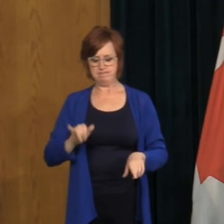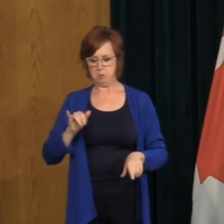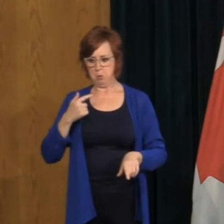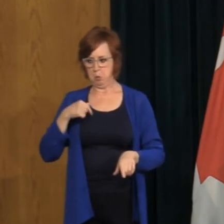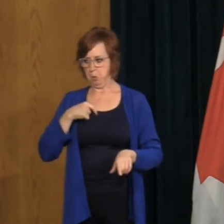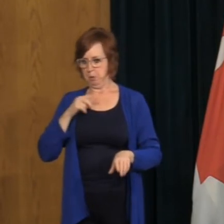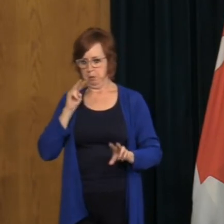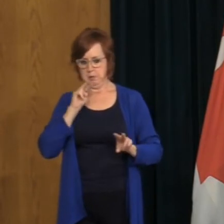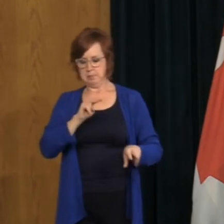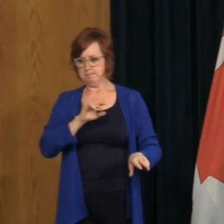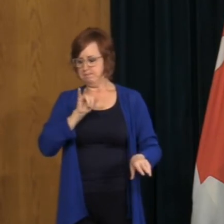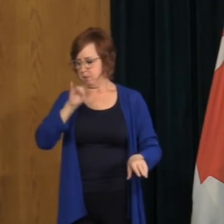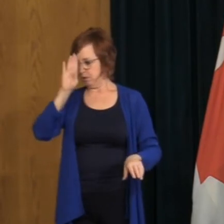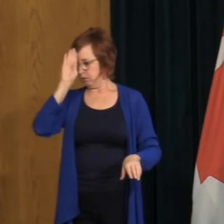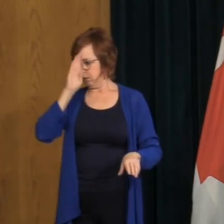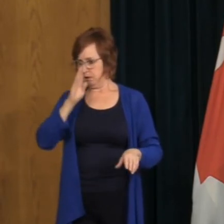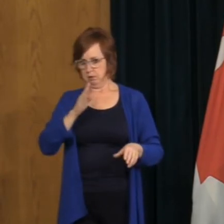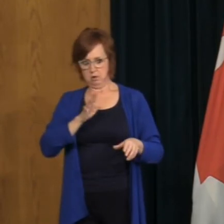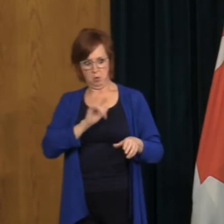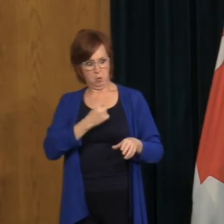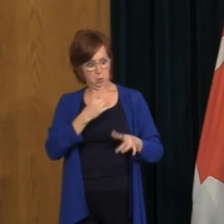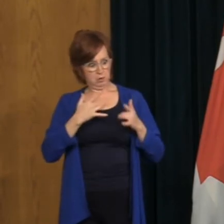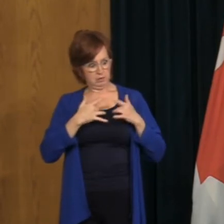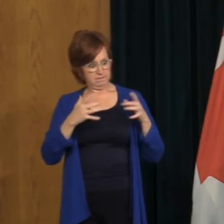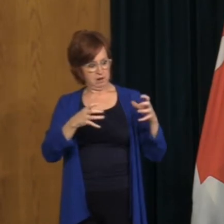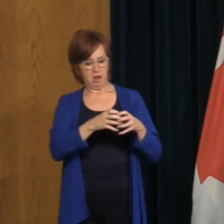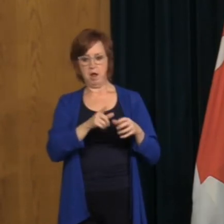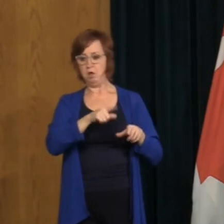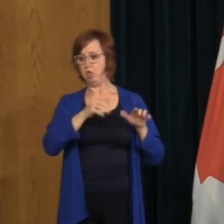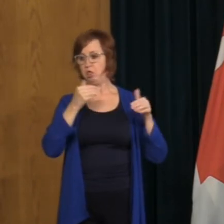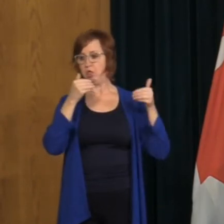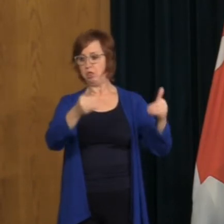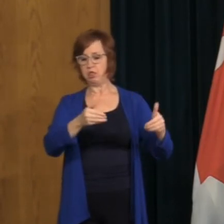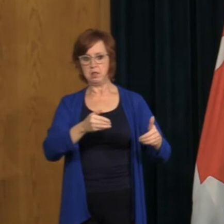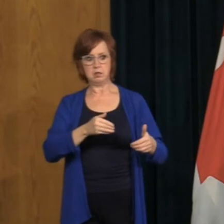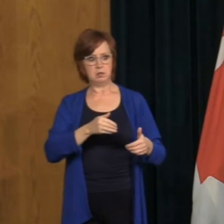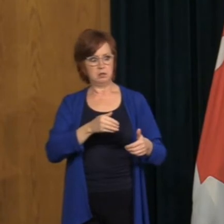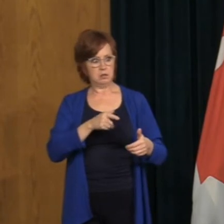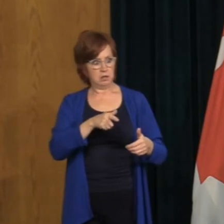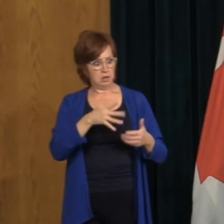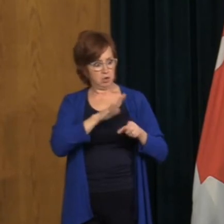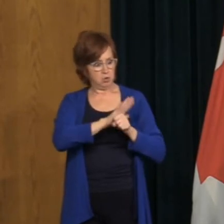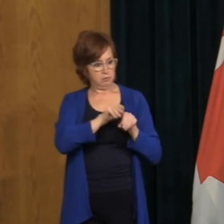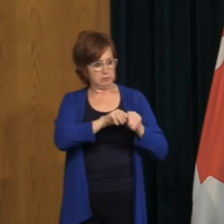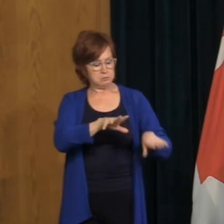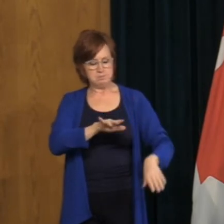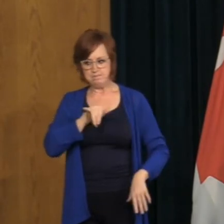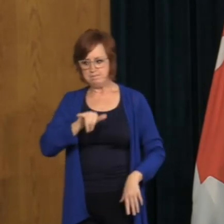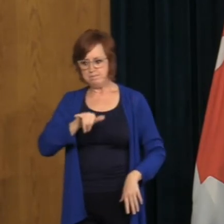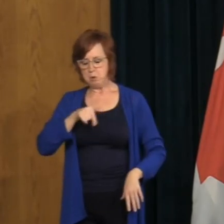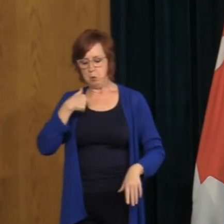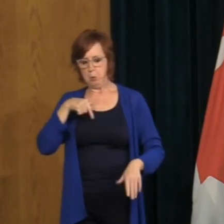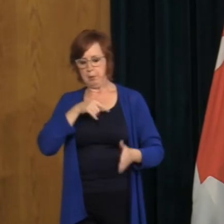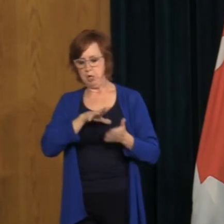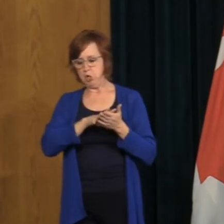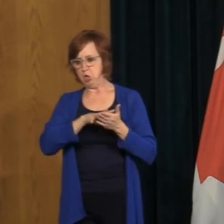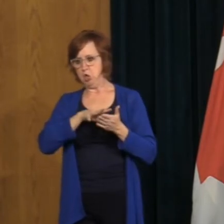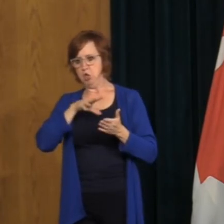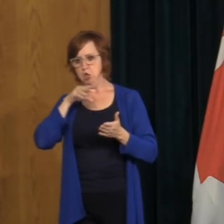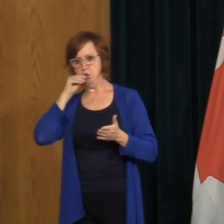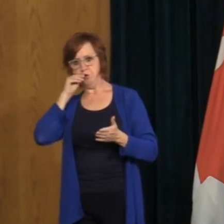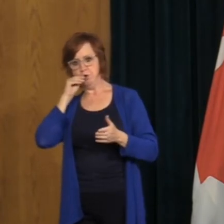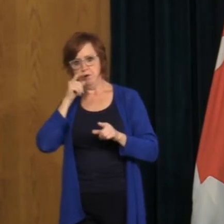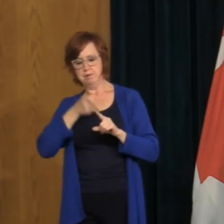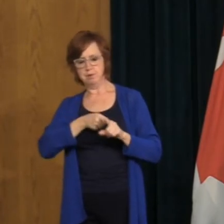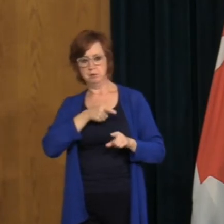to a vaccine. The new normal is just that. It is a new normal, and we do need to pay very special attention